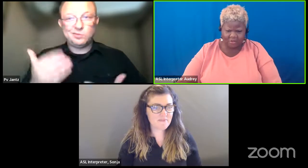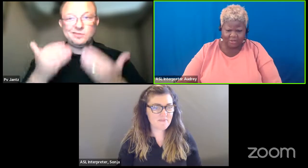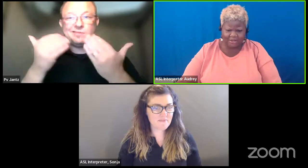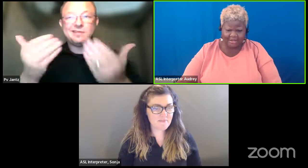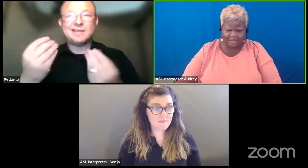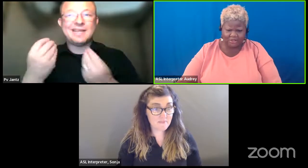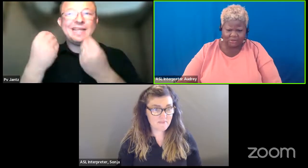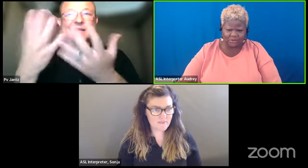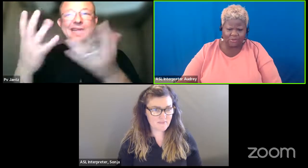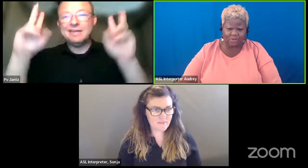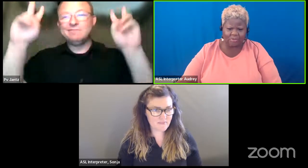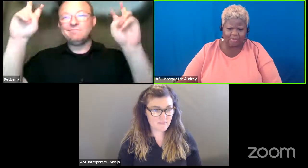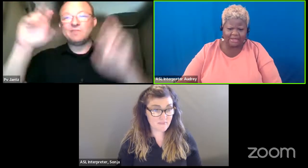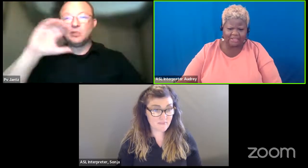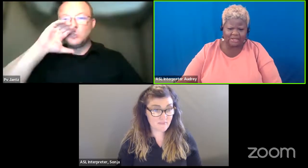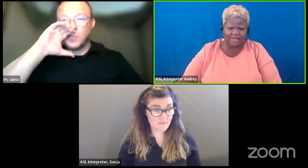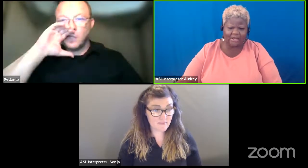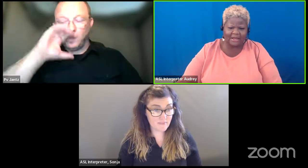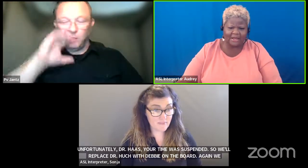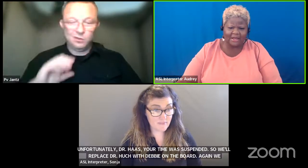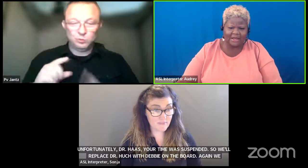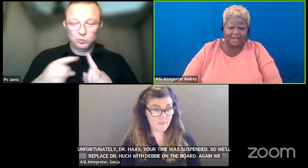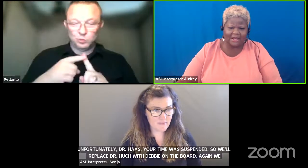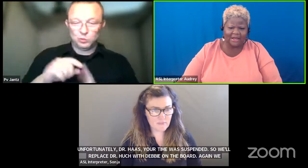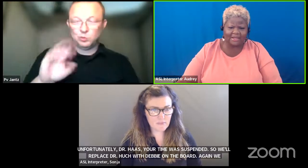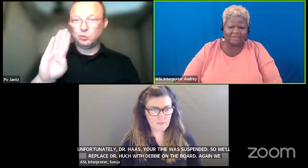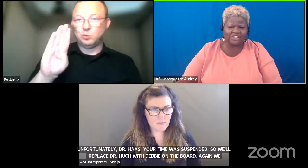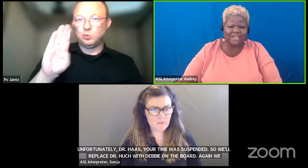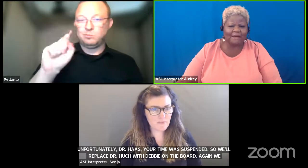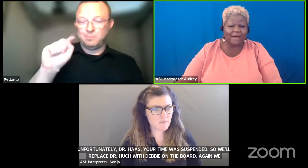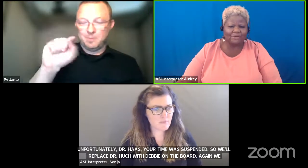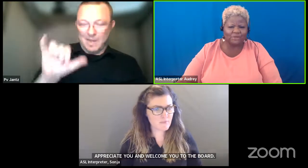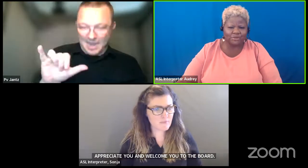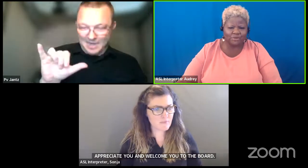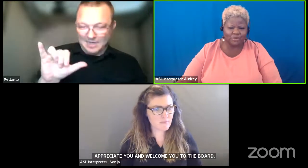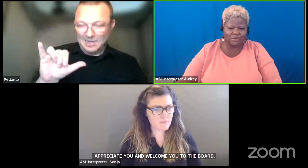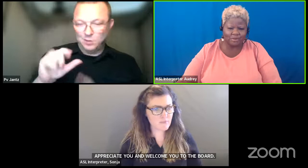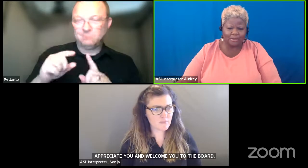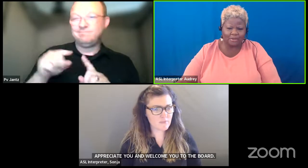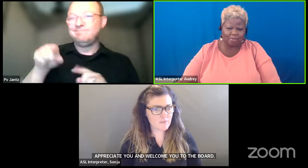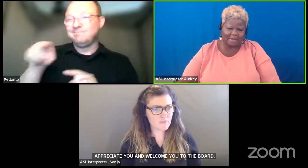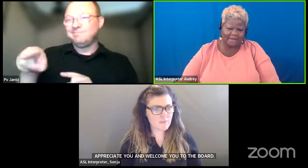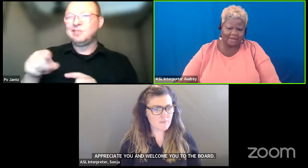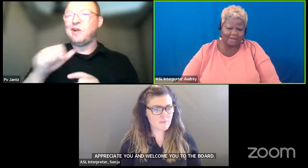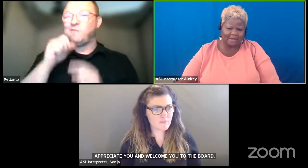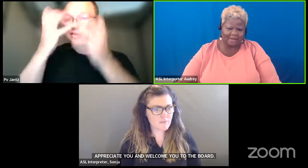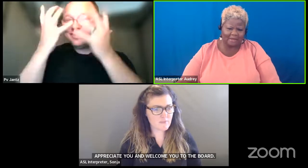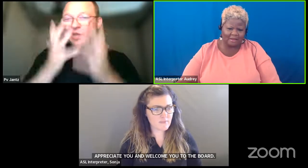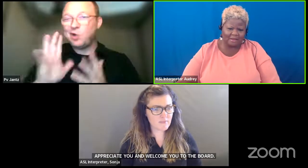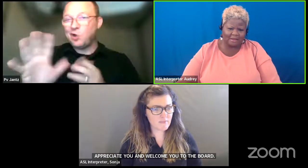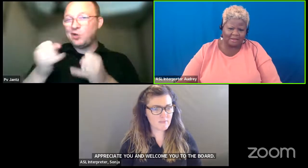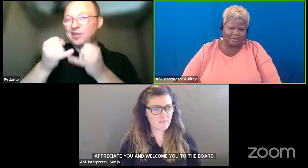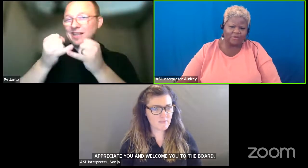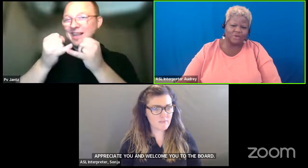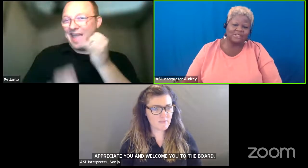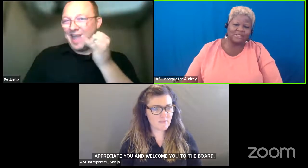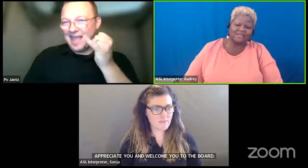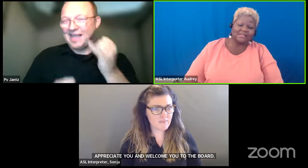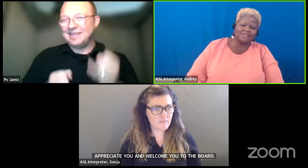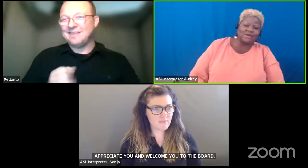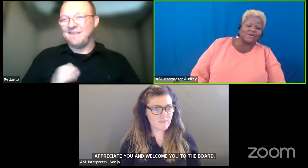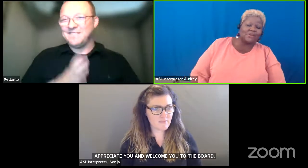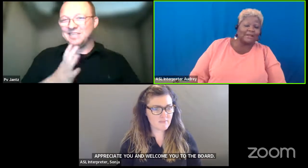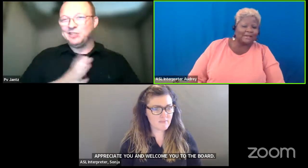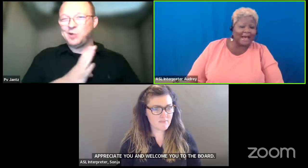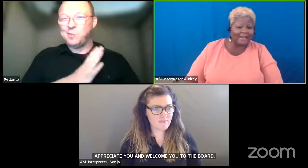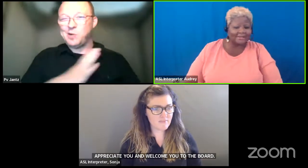And also we'd like to mention and give a shout out to Betty. Unfortunately, this